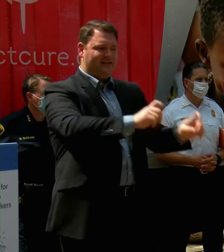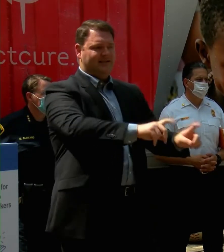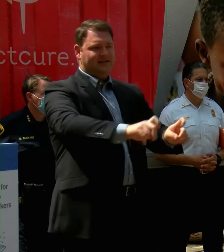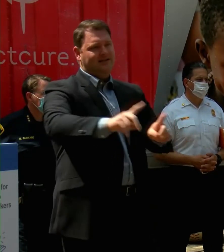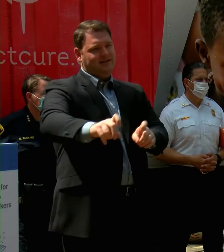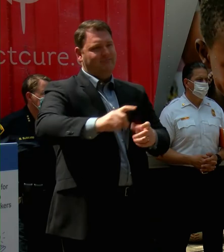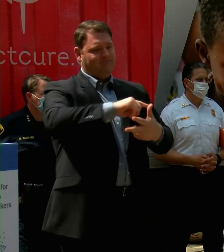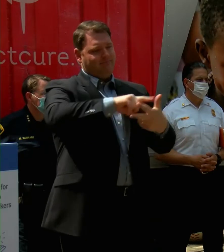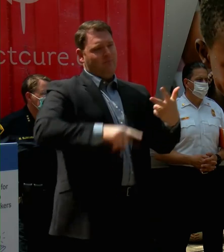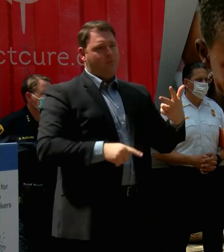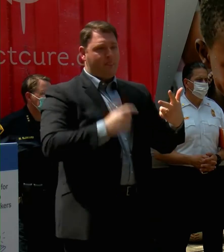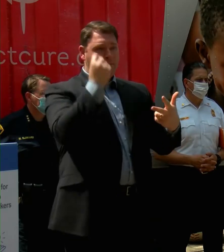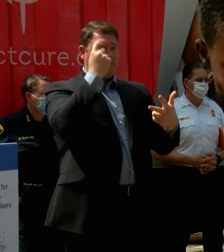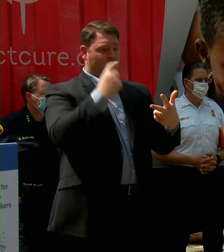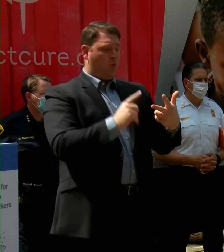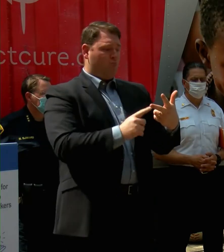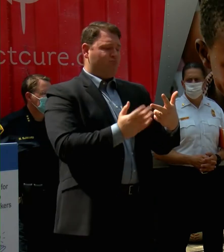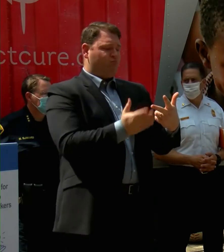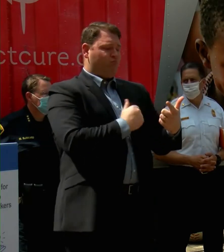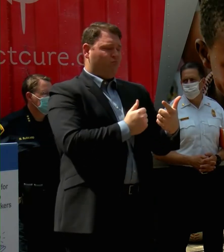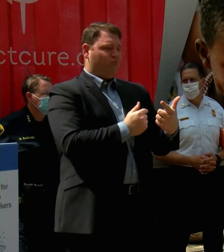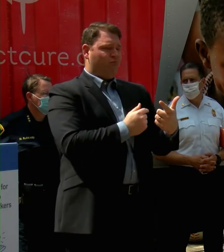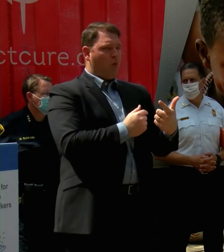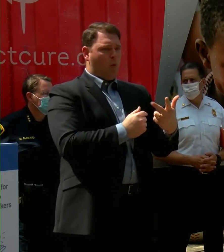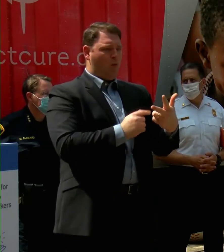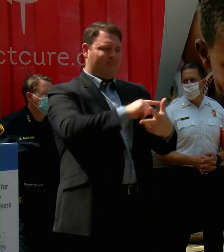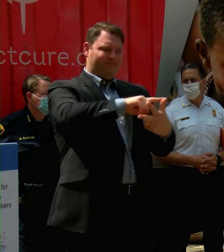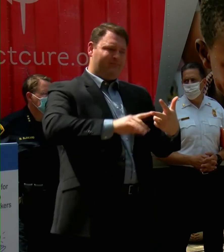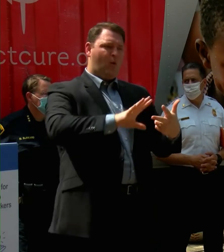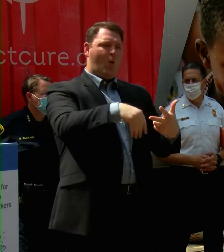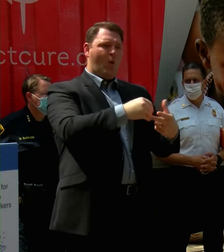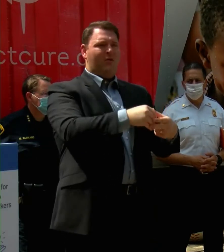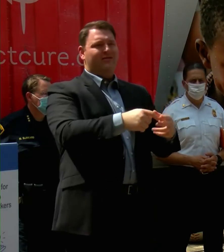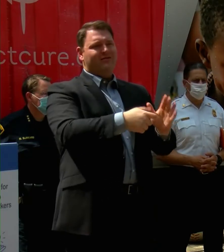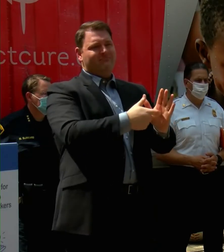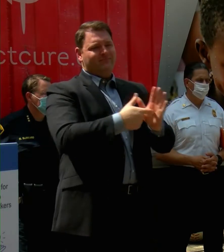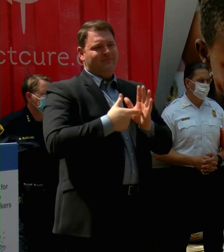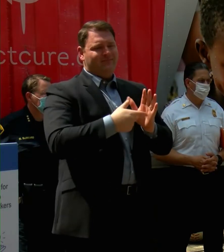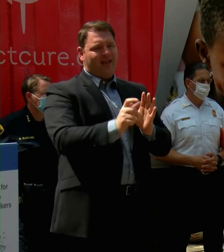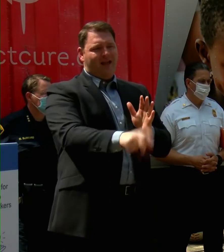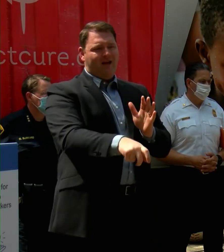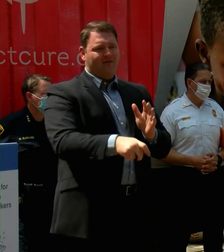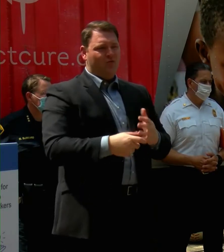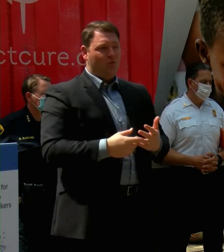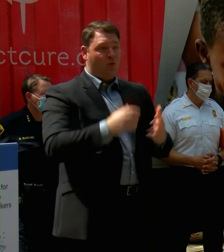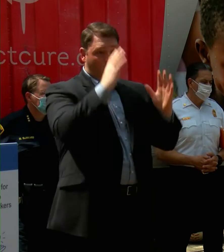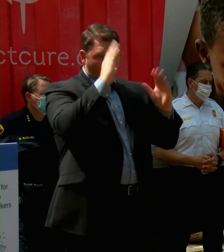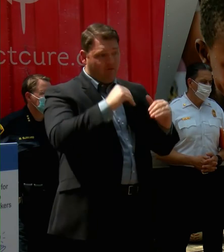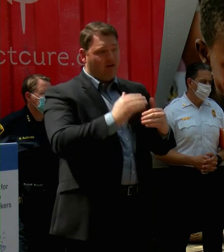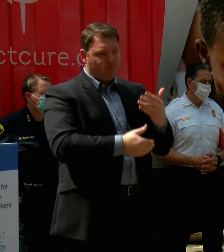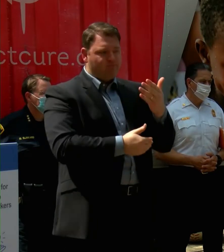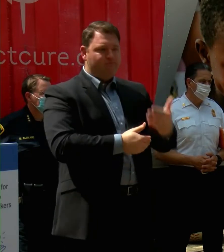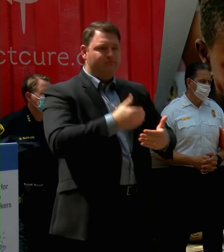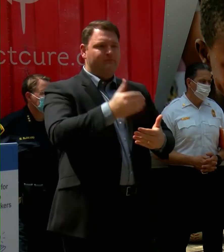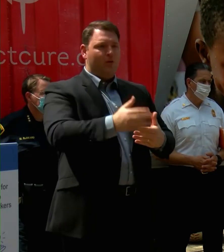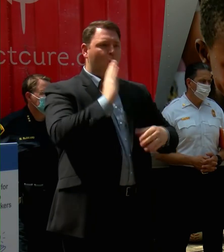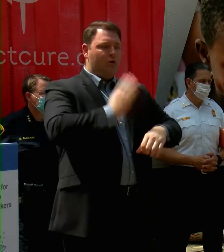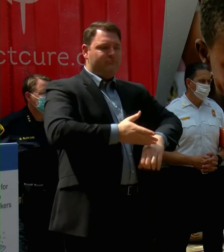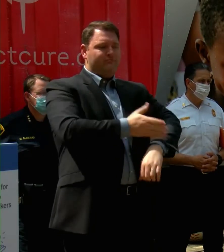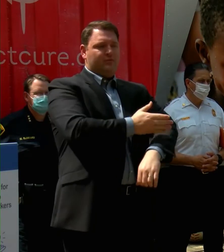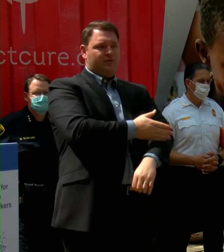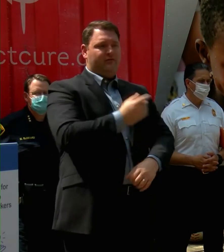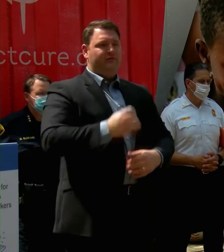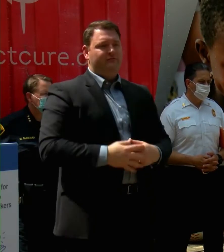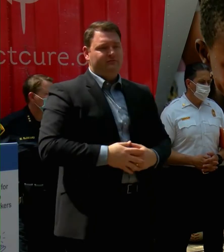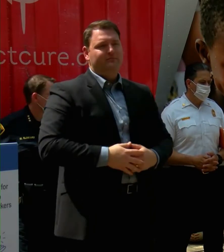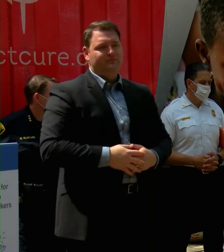other. And that if we continue to do what we're doing, hopefully we'll continue to see our numbers improve. But that's not in spite of what we're doing, it is because of what we're doing. Thank